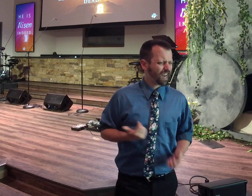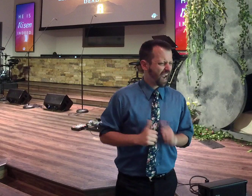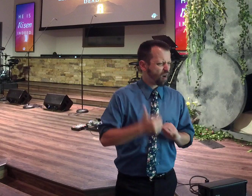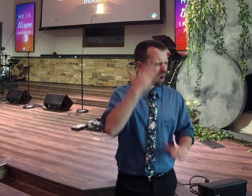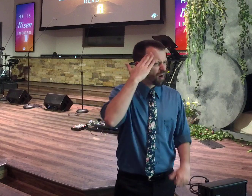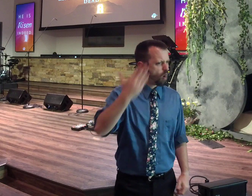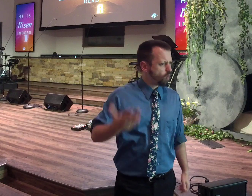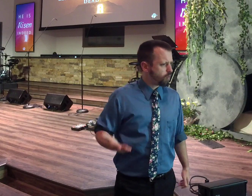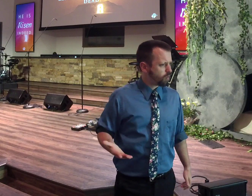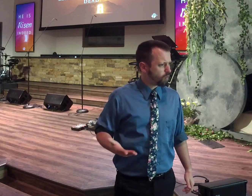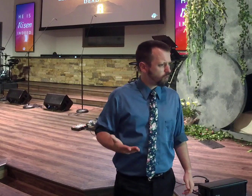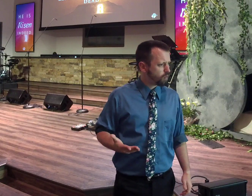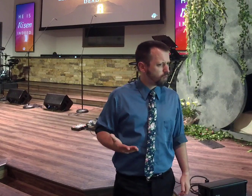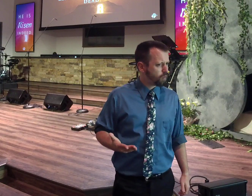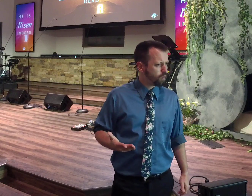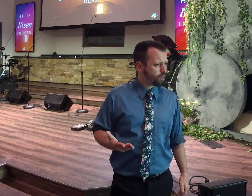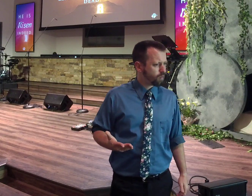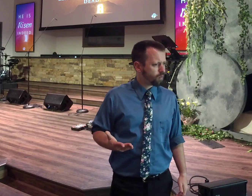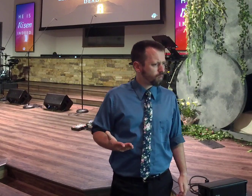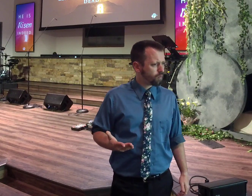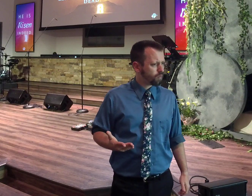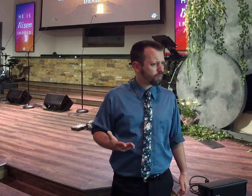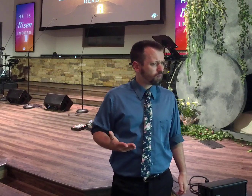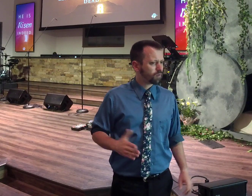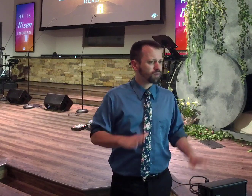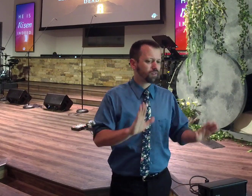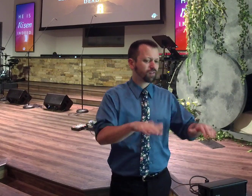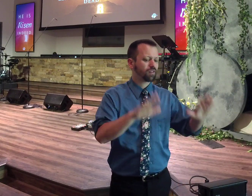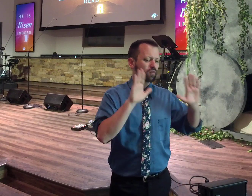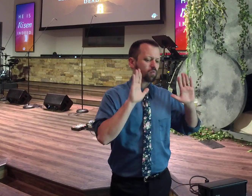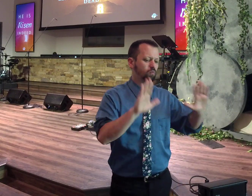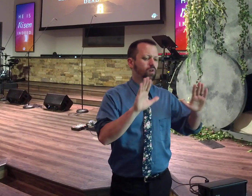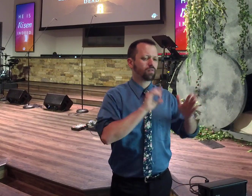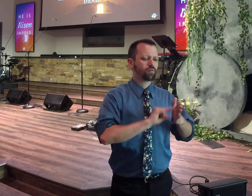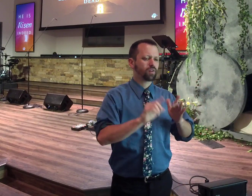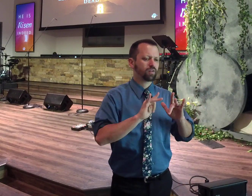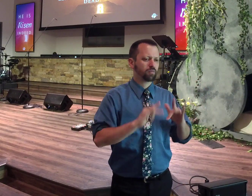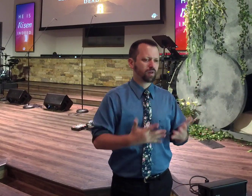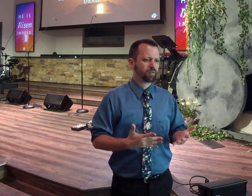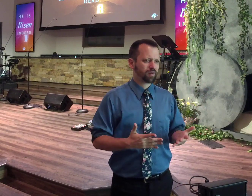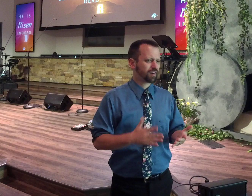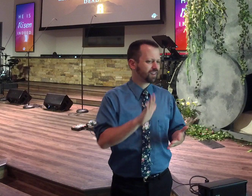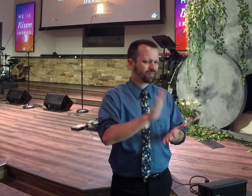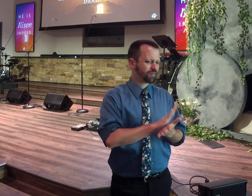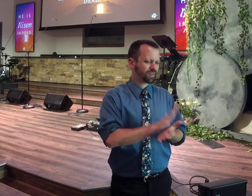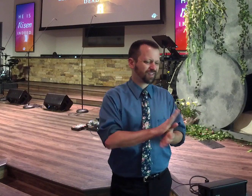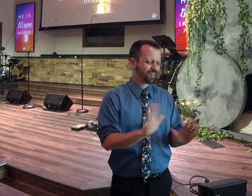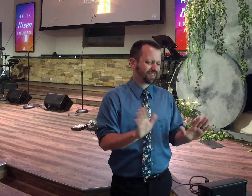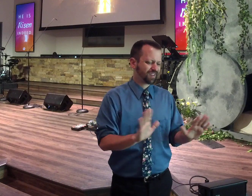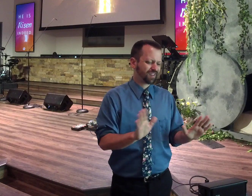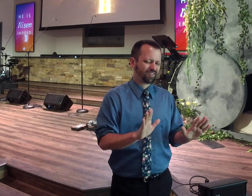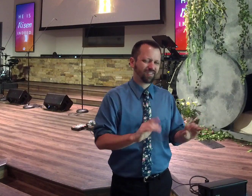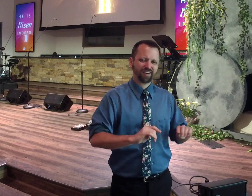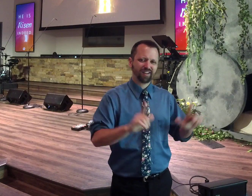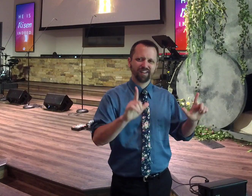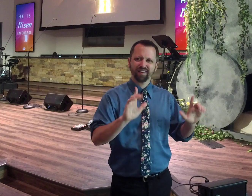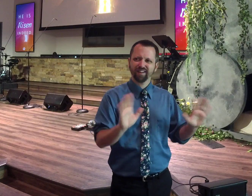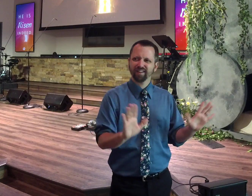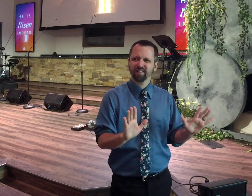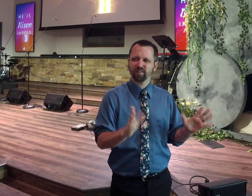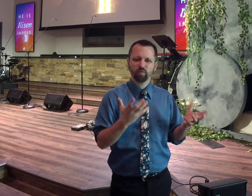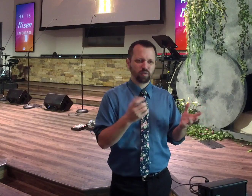from eternal death? Well, there's a great verse in the Bible. It's not on your handout, it's not on the screen, but if you